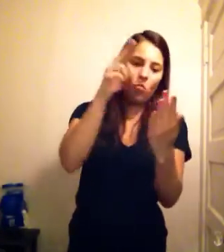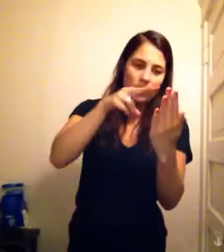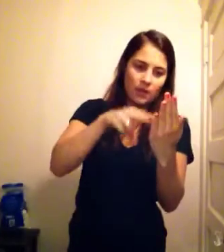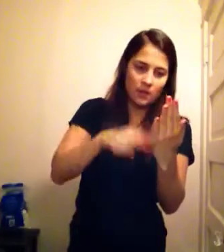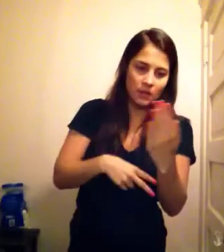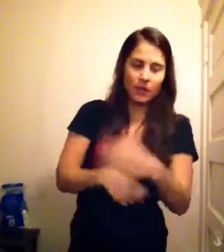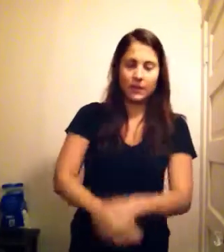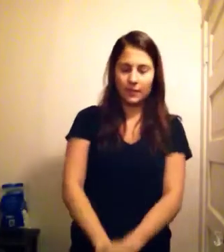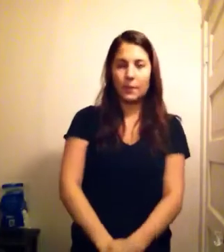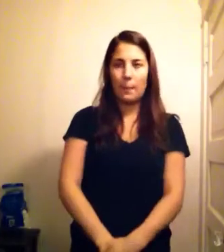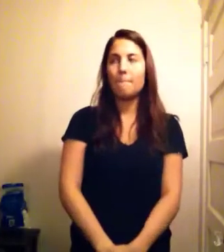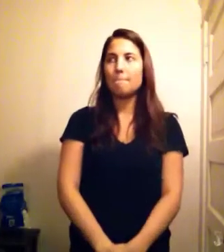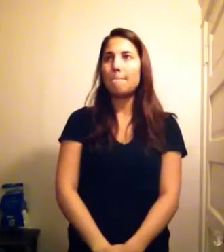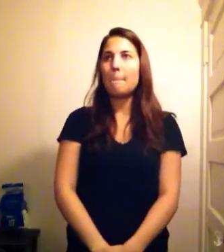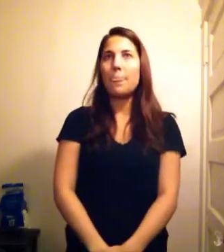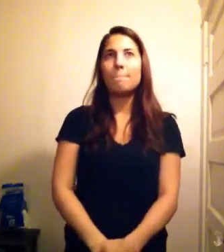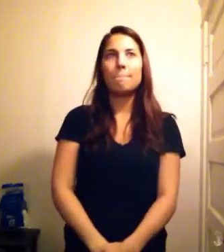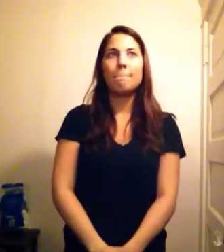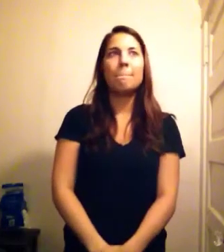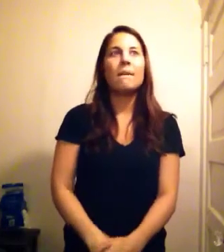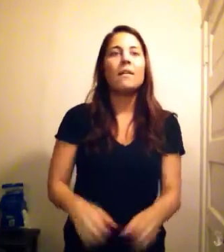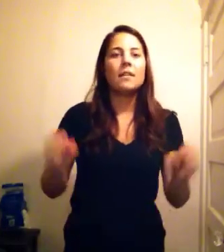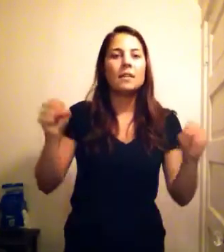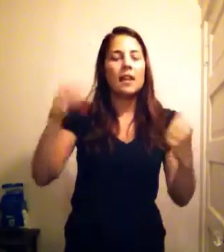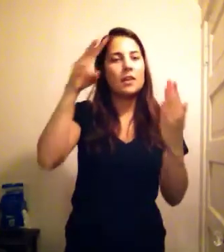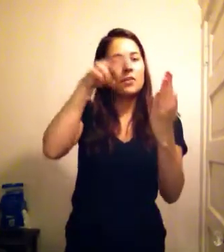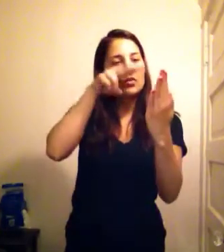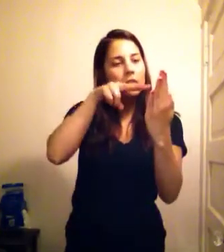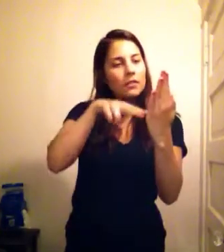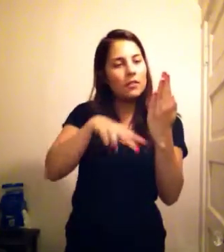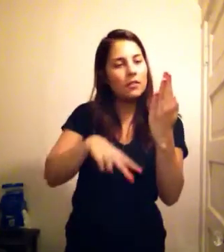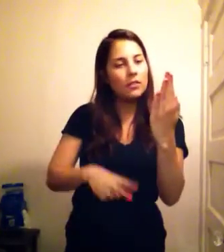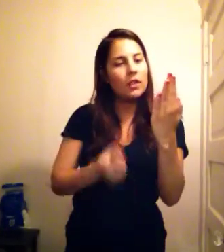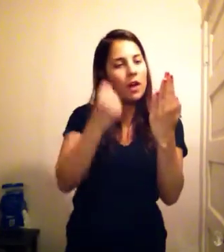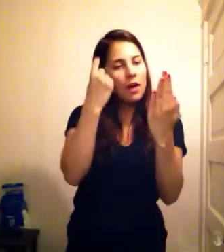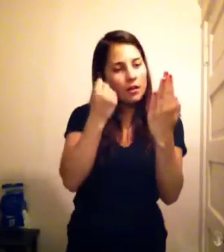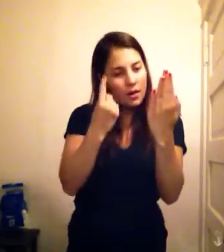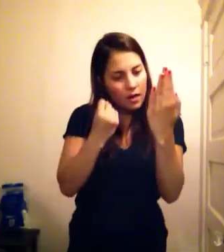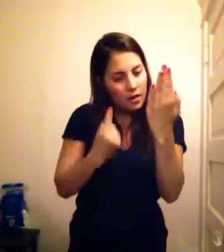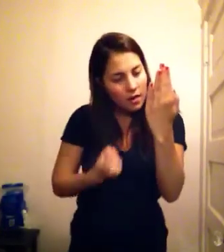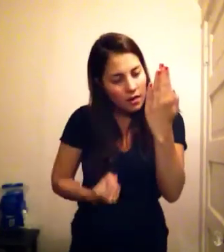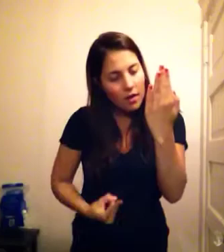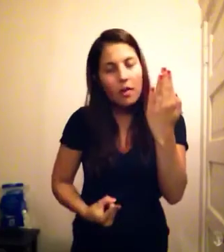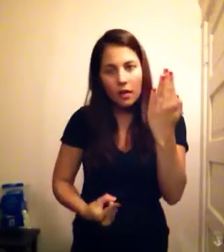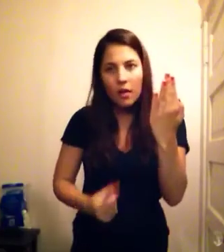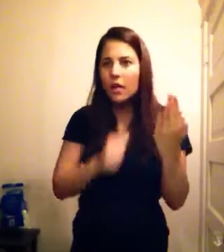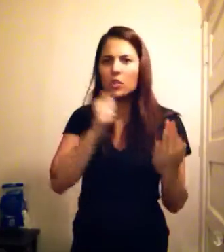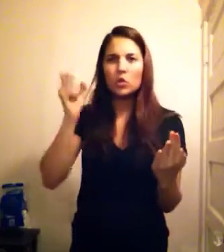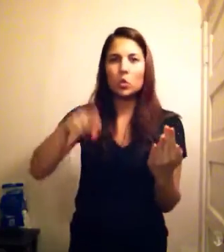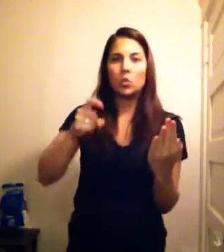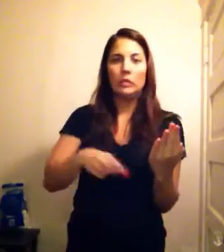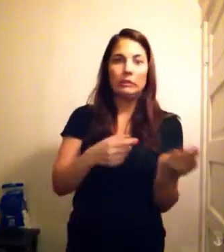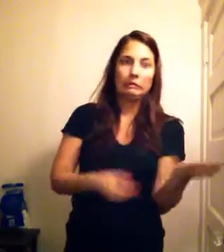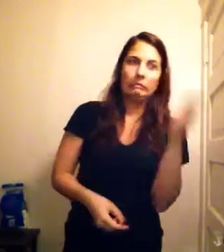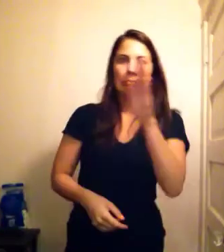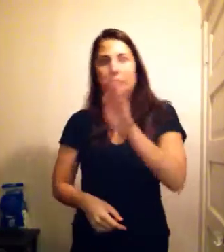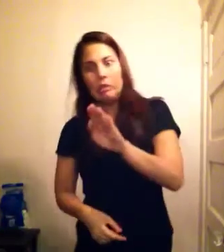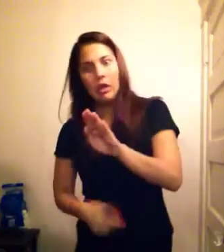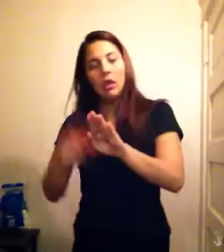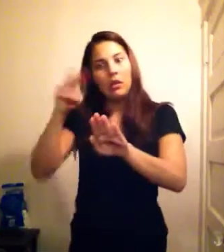to stay with the author for the entire piece, eliminating the need to go back and reread information. It helps you